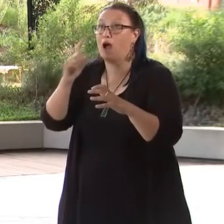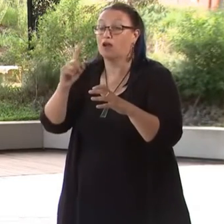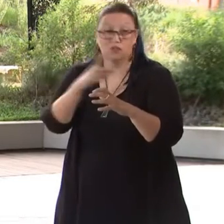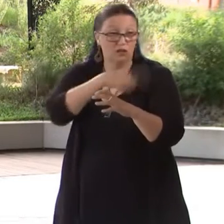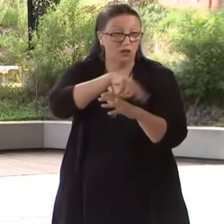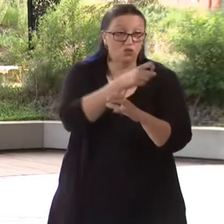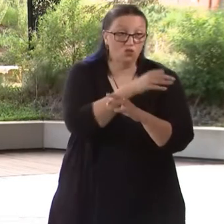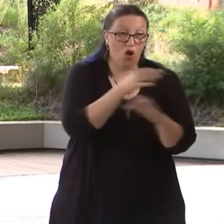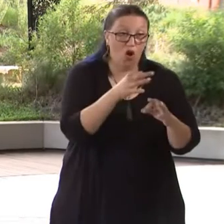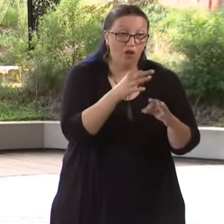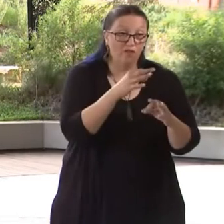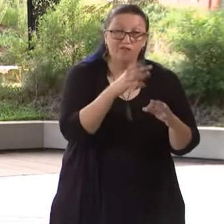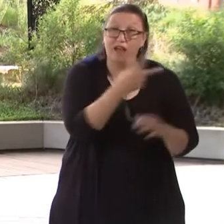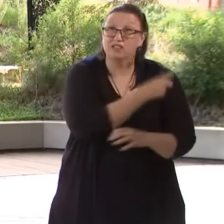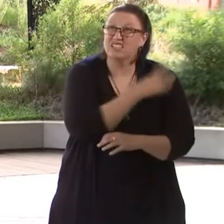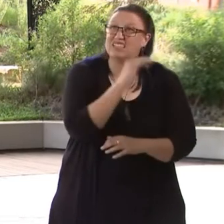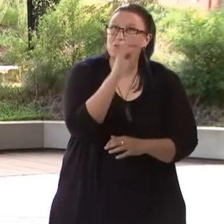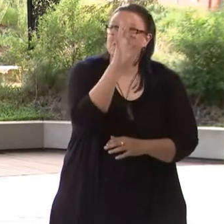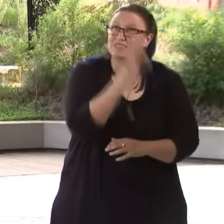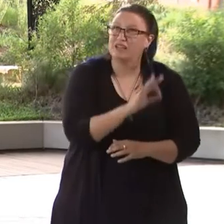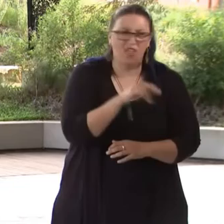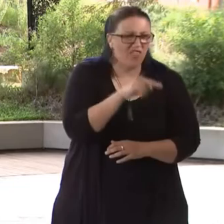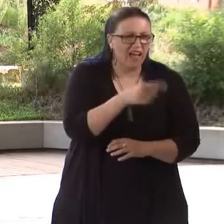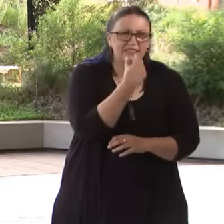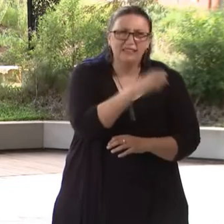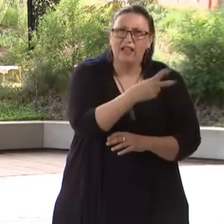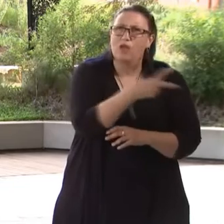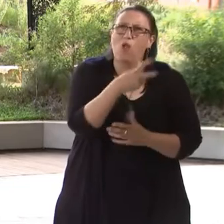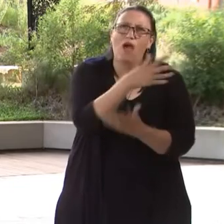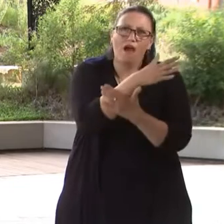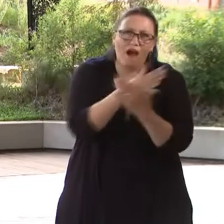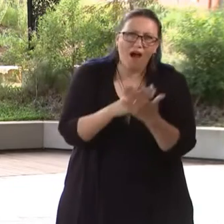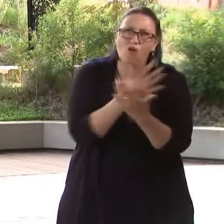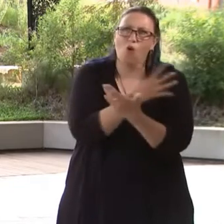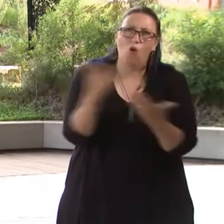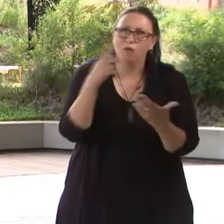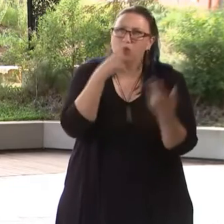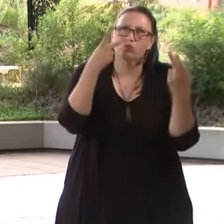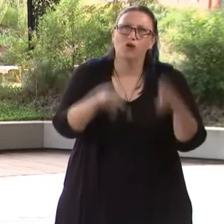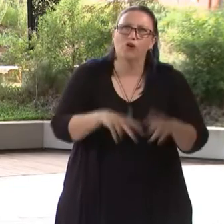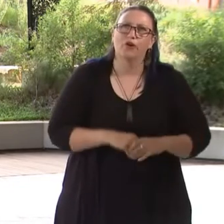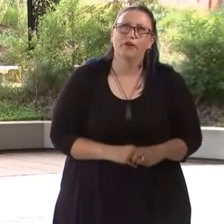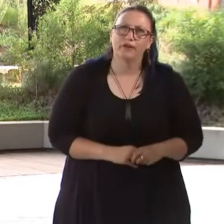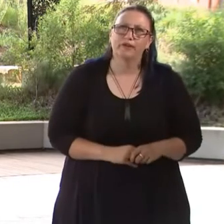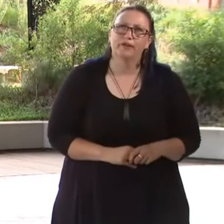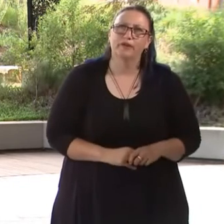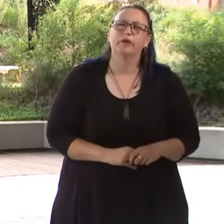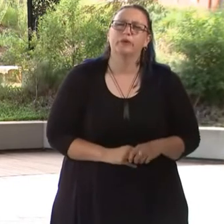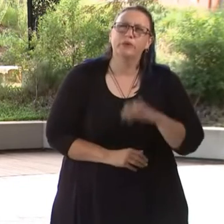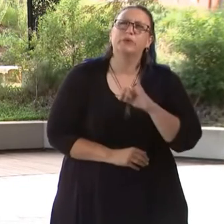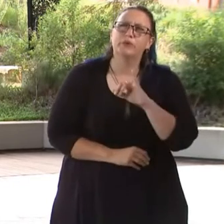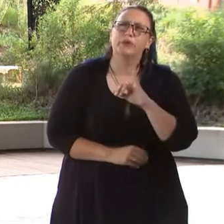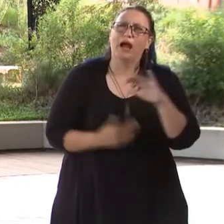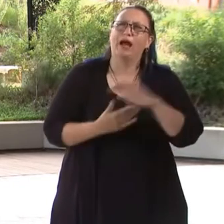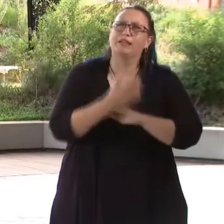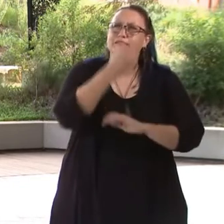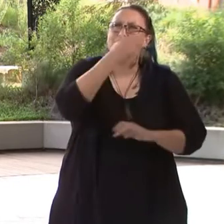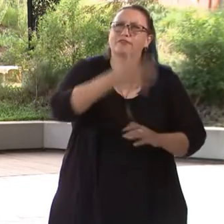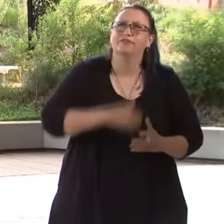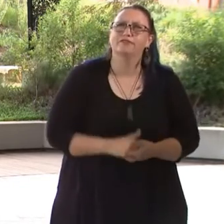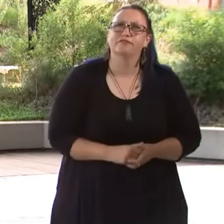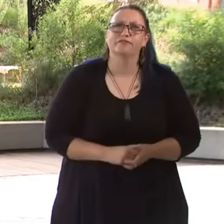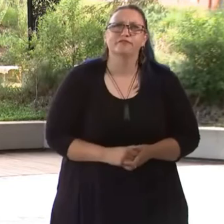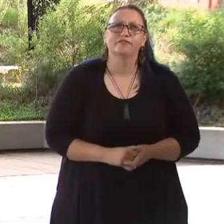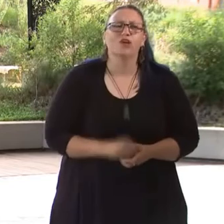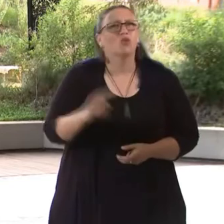not vaccinated. So my key message is, if you're under 65, think that your health conditions are